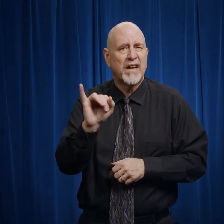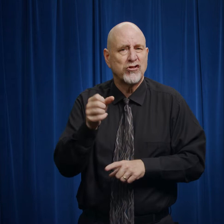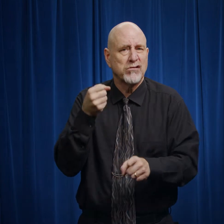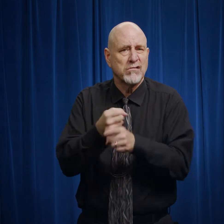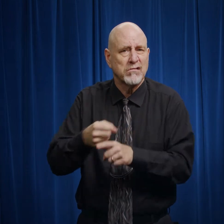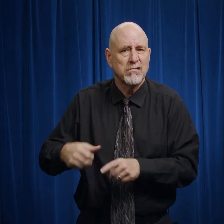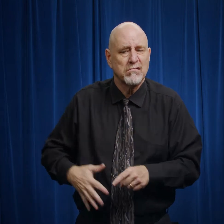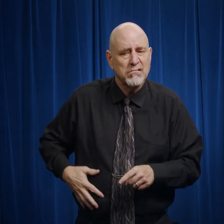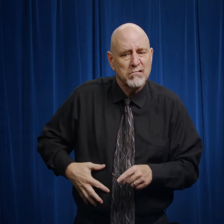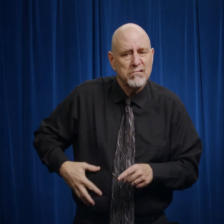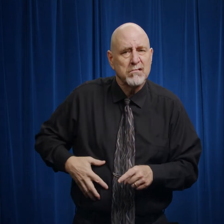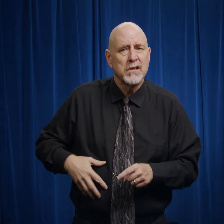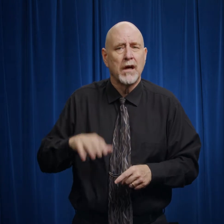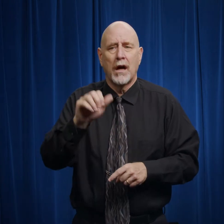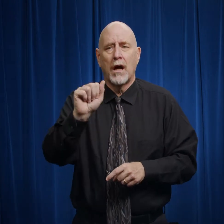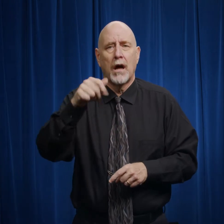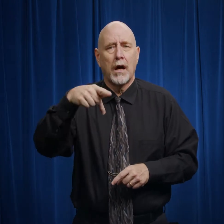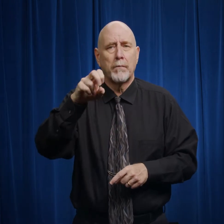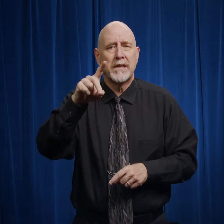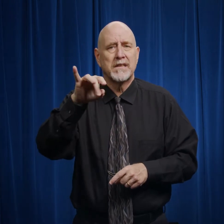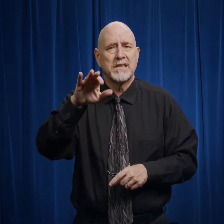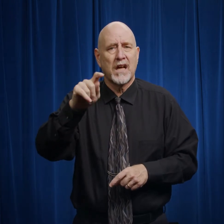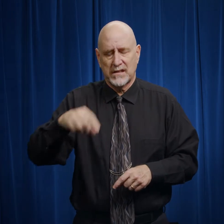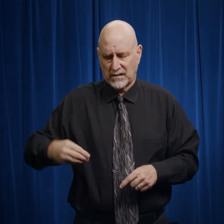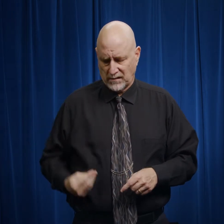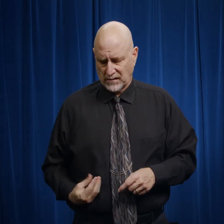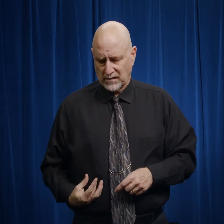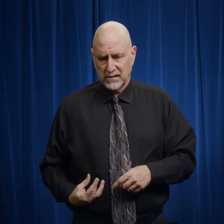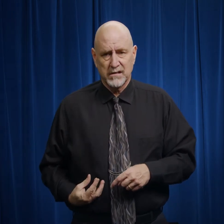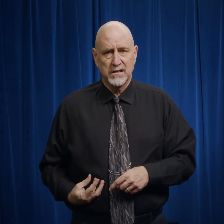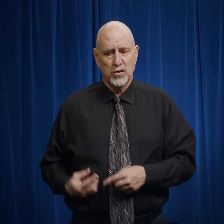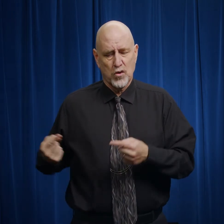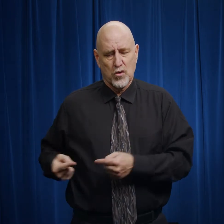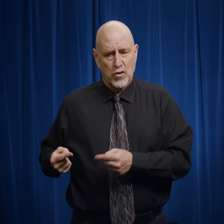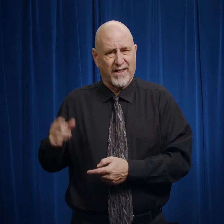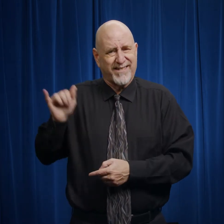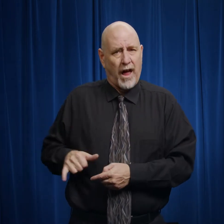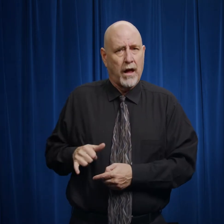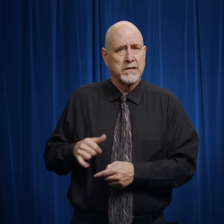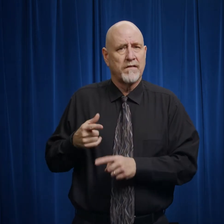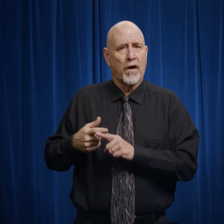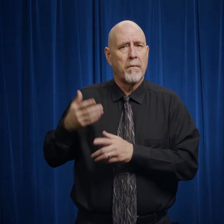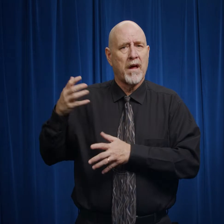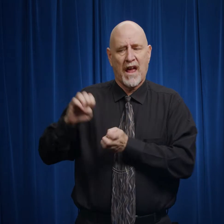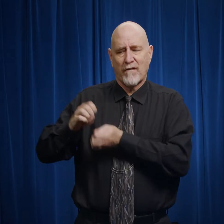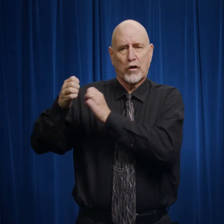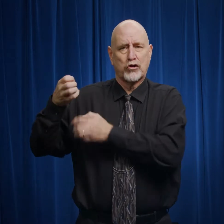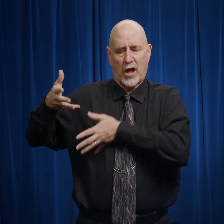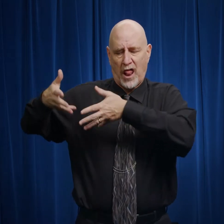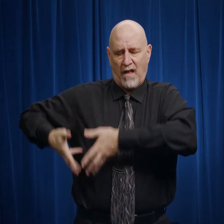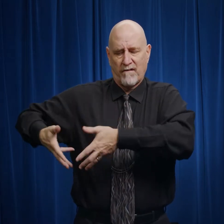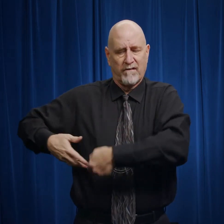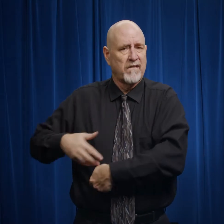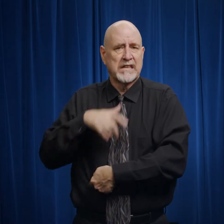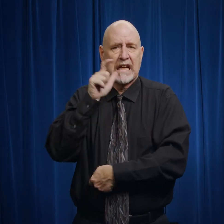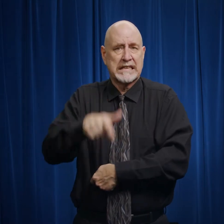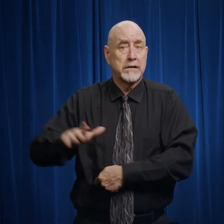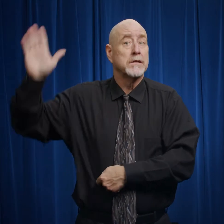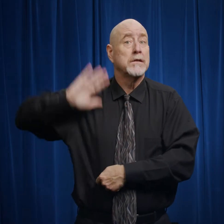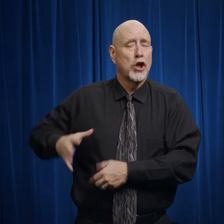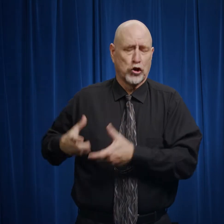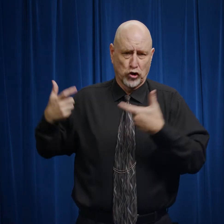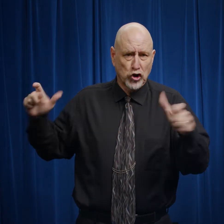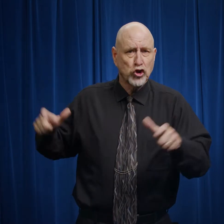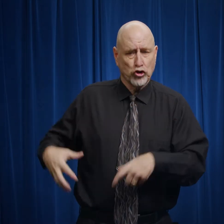because it can get infected and cause an appendicitis. And so we're told that that's a leftover of evolution, that it